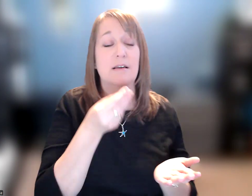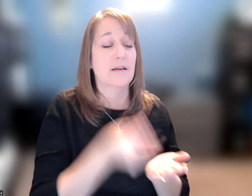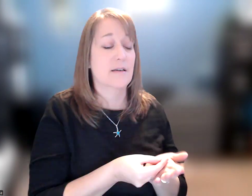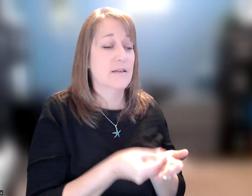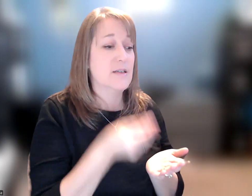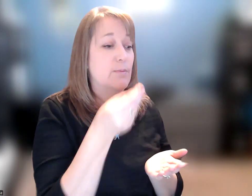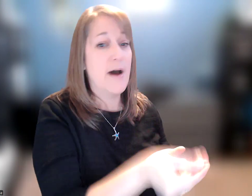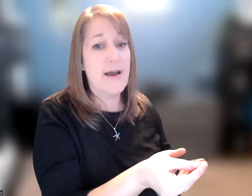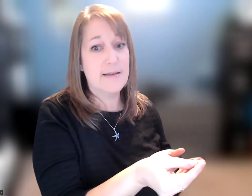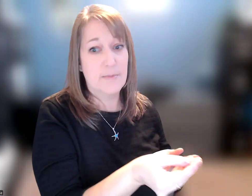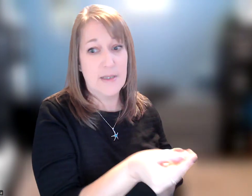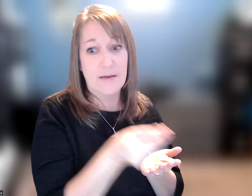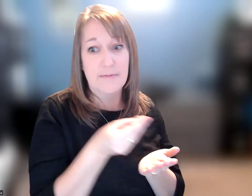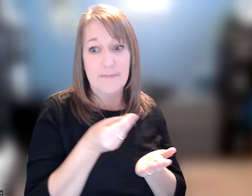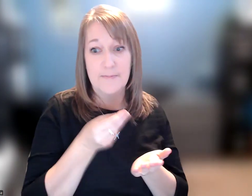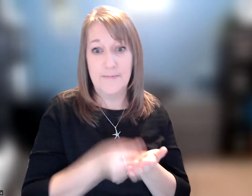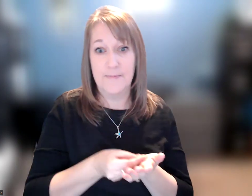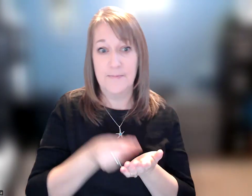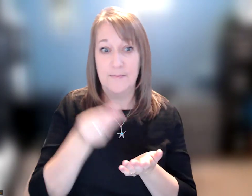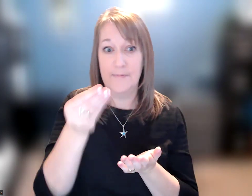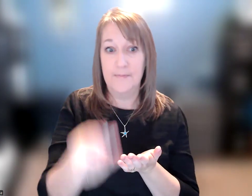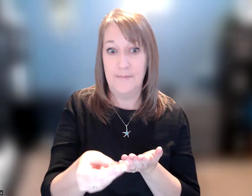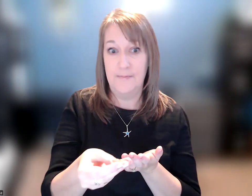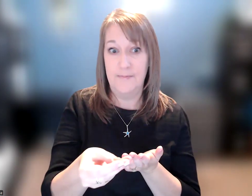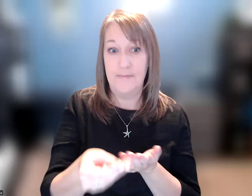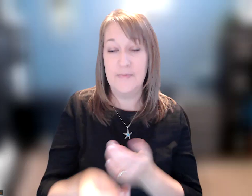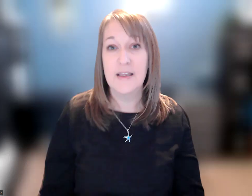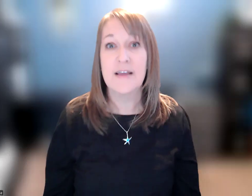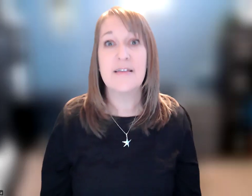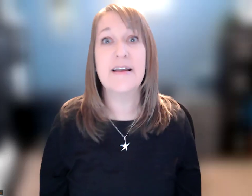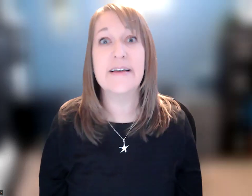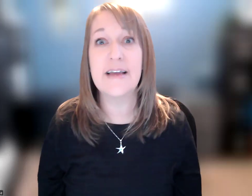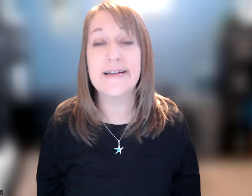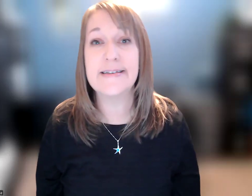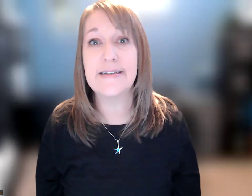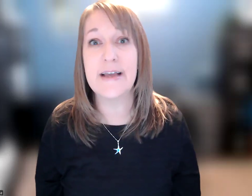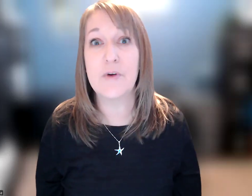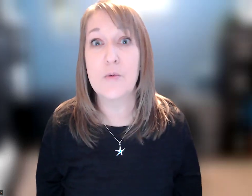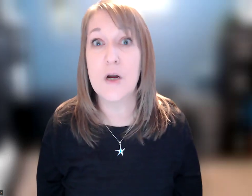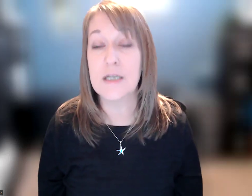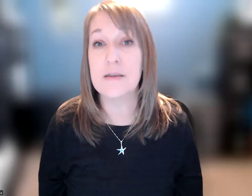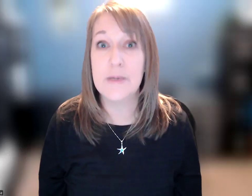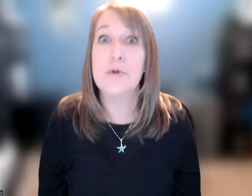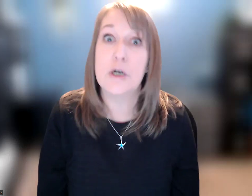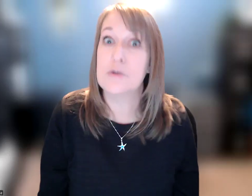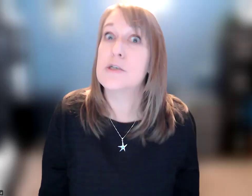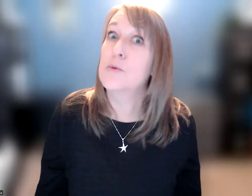something, to buy something. The next sign is the sign for work. Some people go to